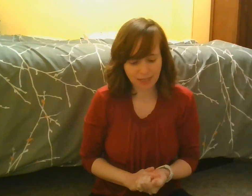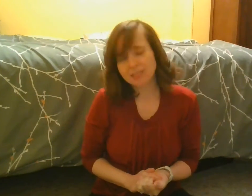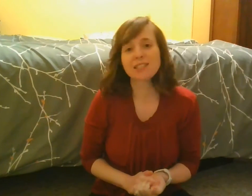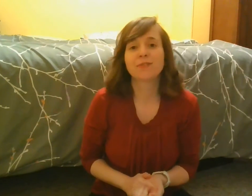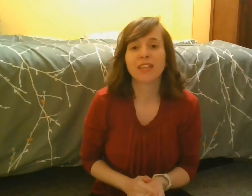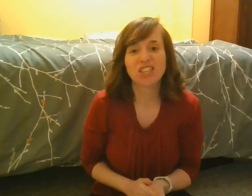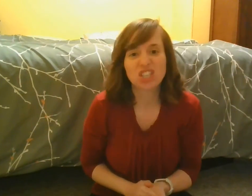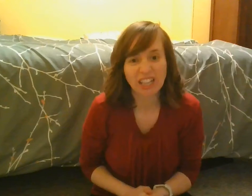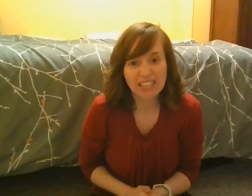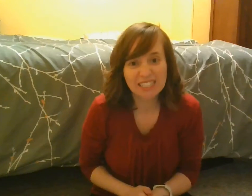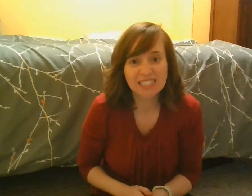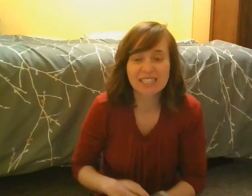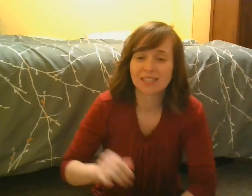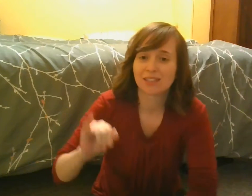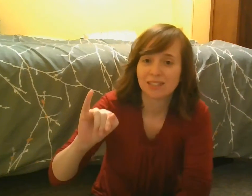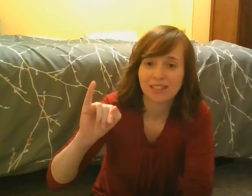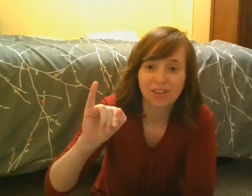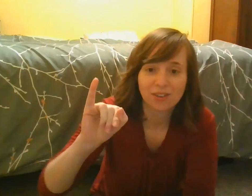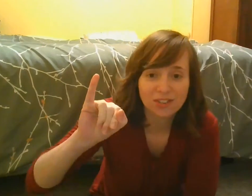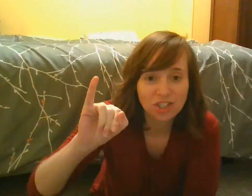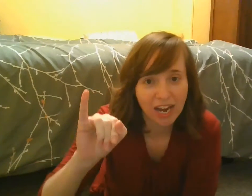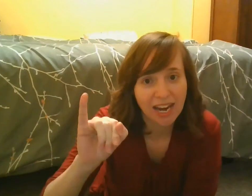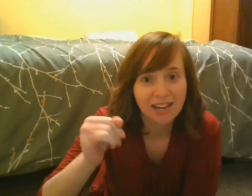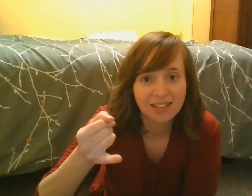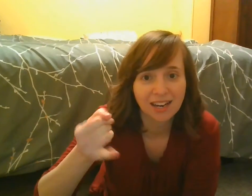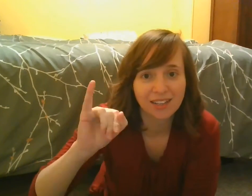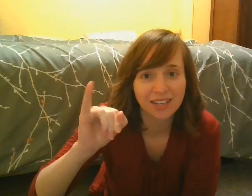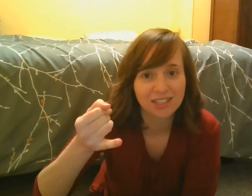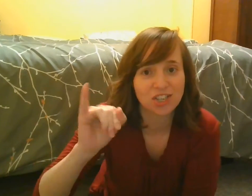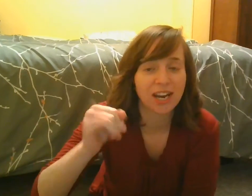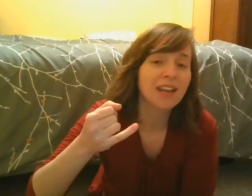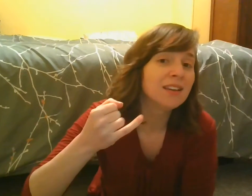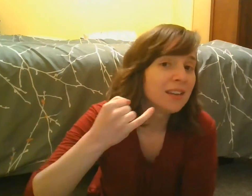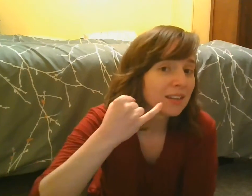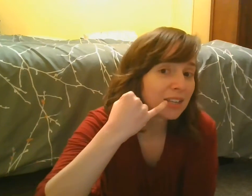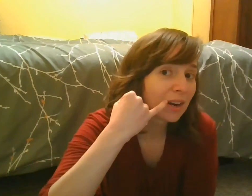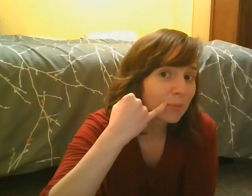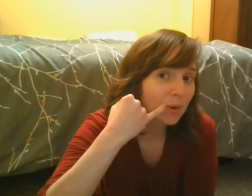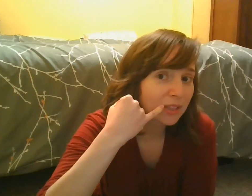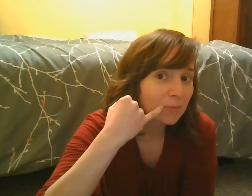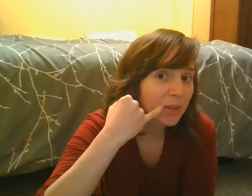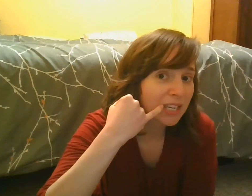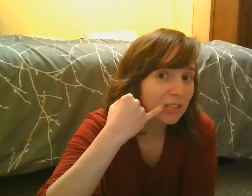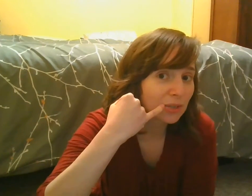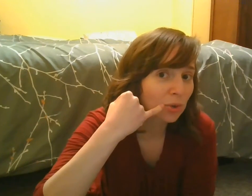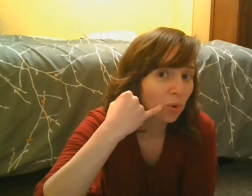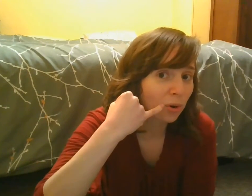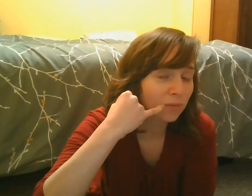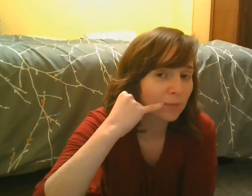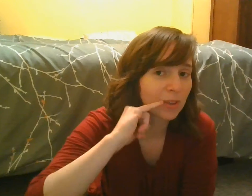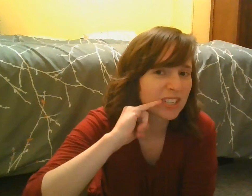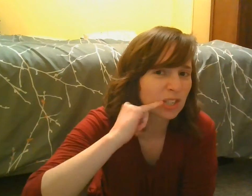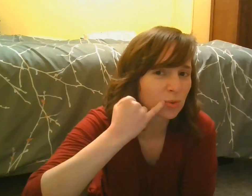Next is feeling jealous. Letter J, kind of like the J. You kind of point the pinky to the corner of your mouth and just twist it